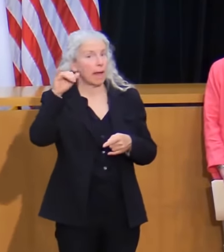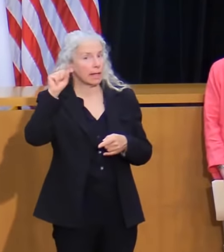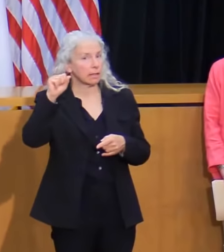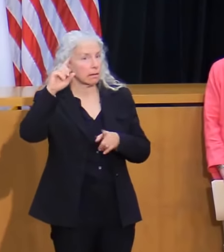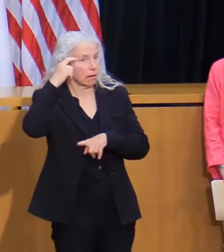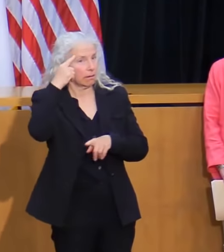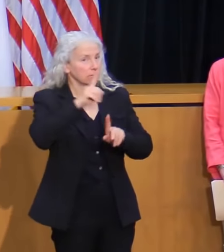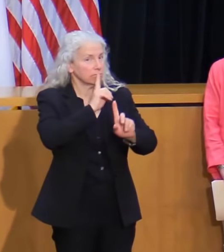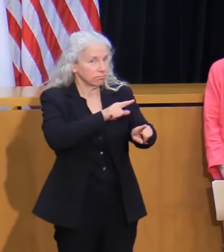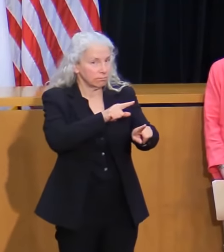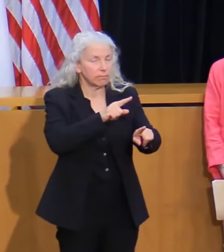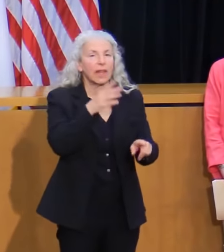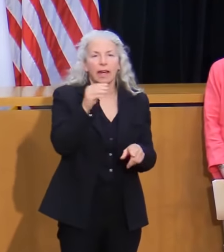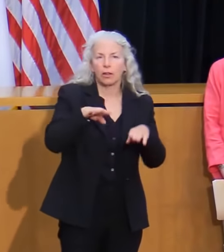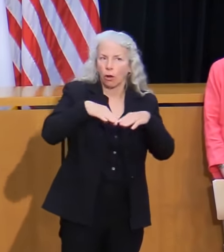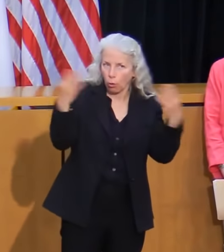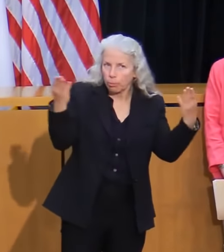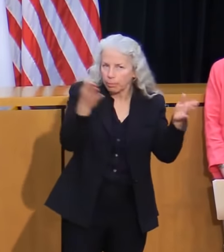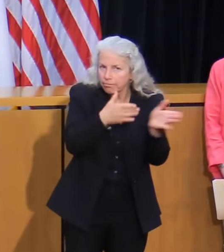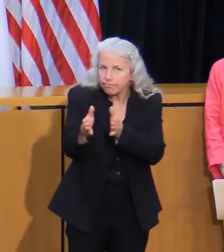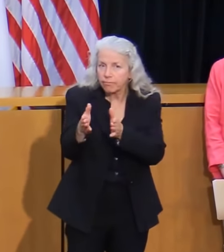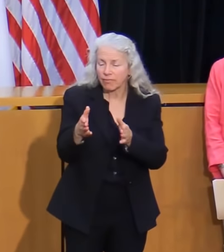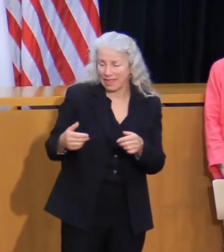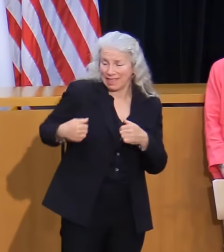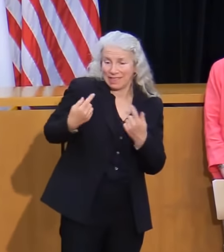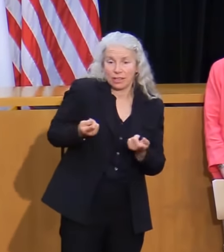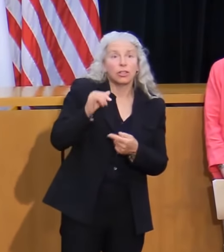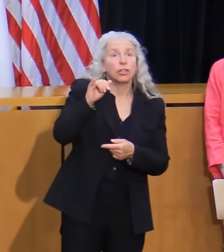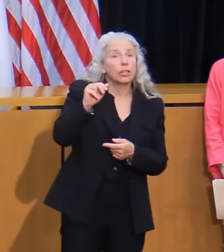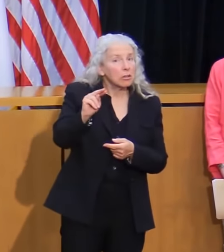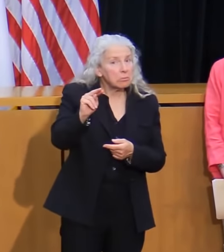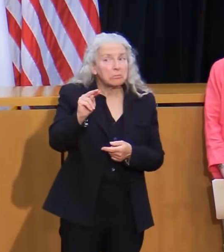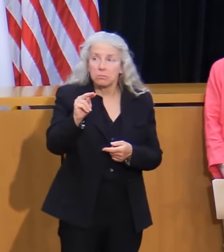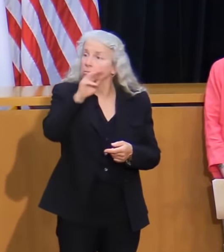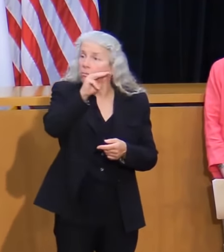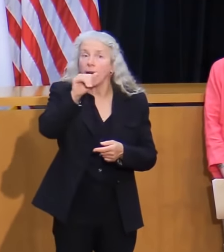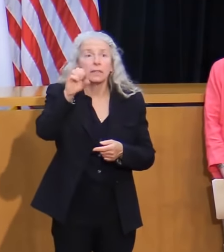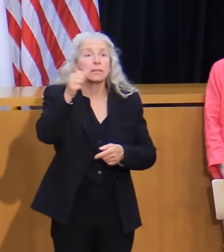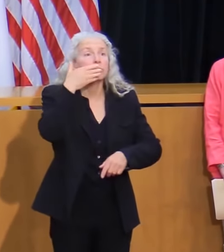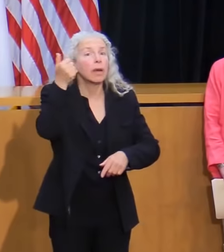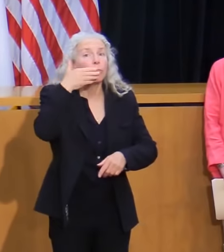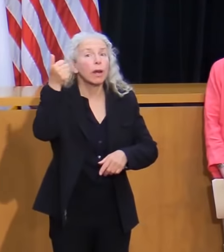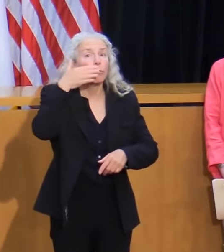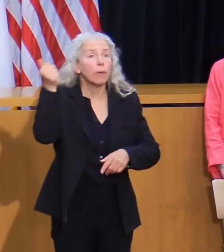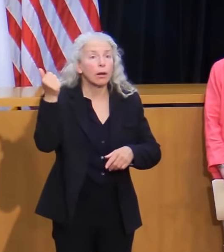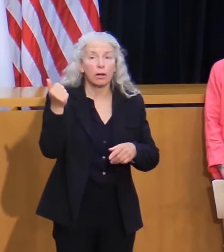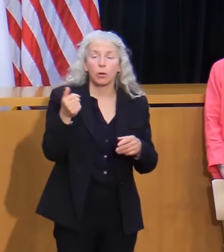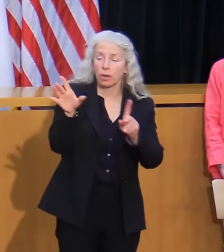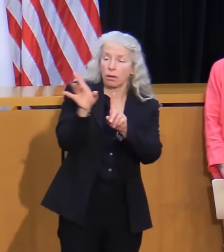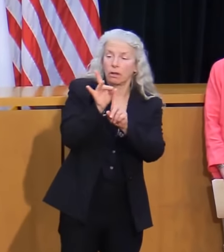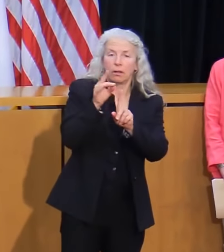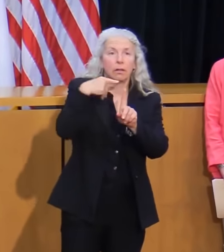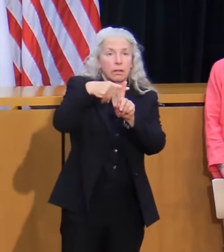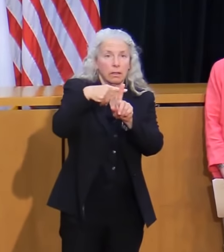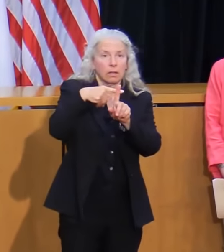plans. Since January, the Commonwealth's seen several positive trends in the public health metrics that we monitor with respect to